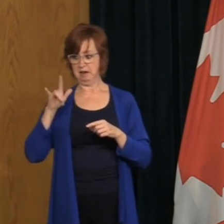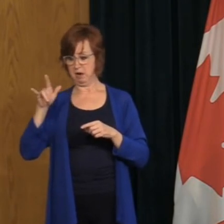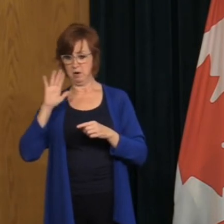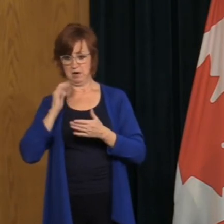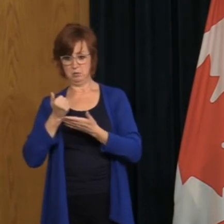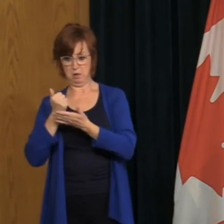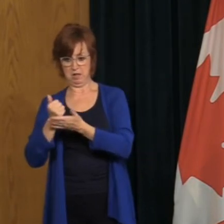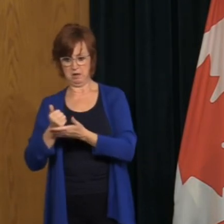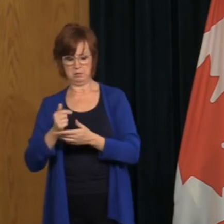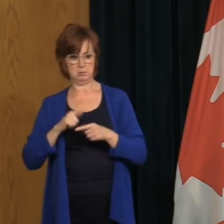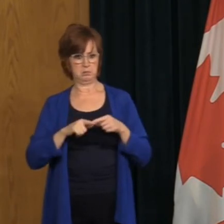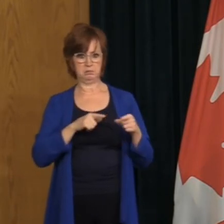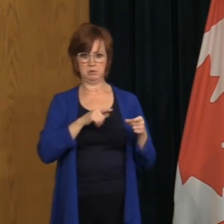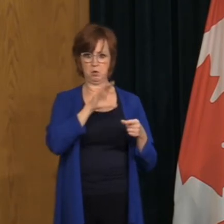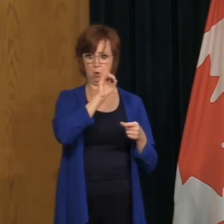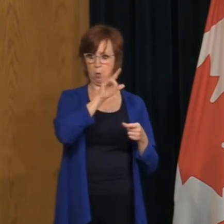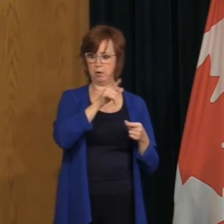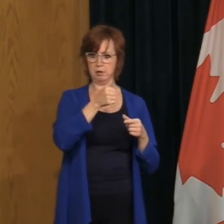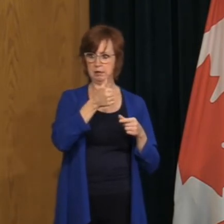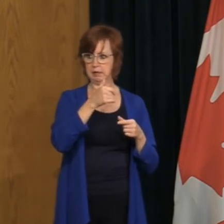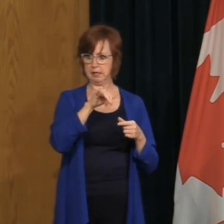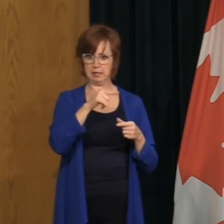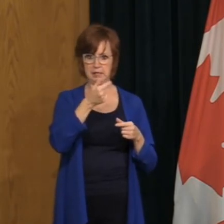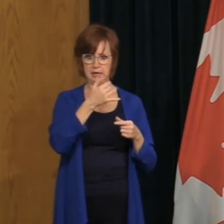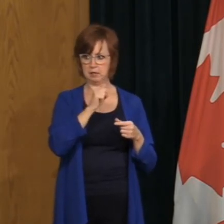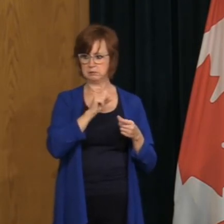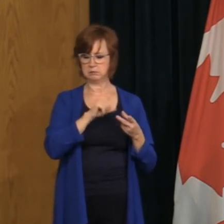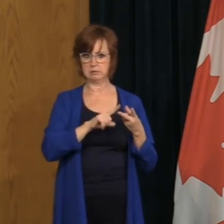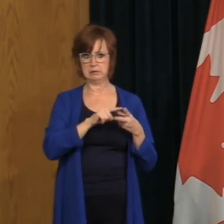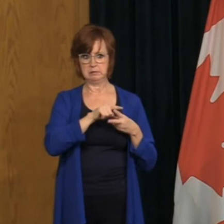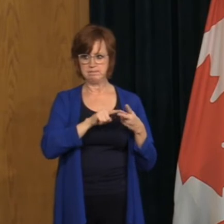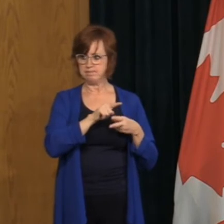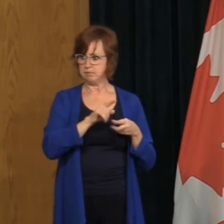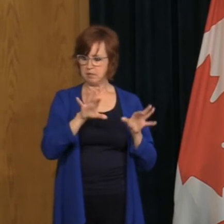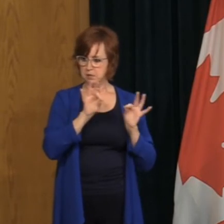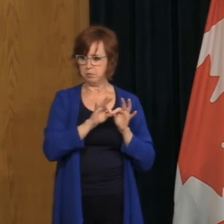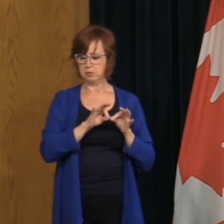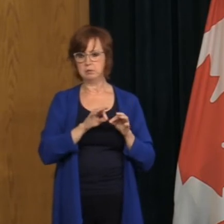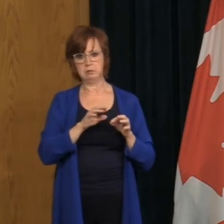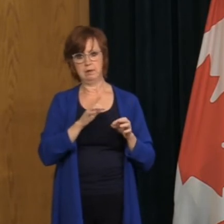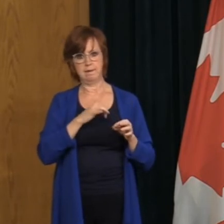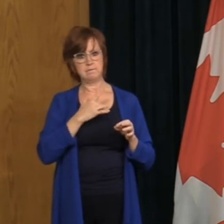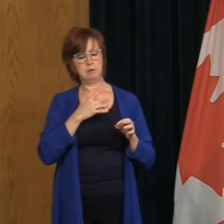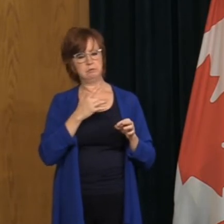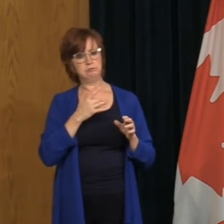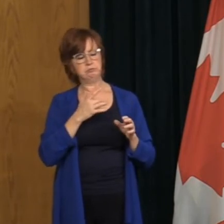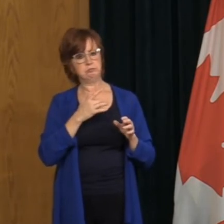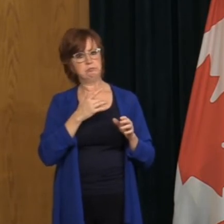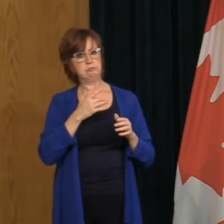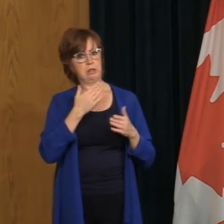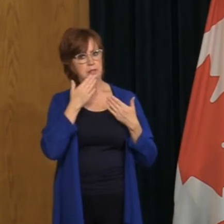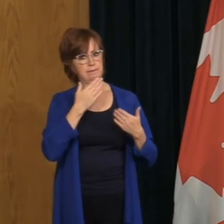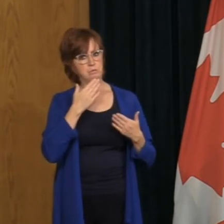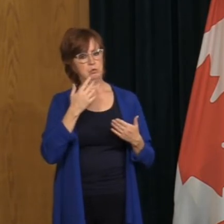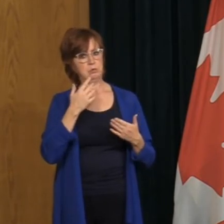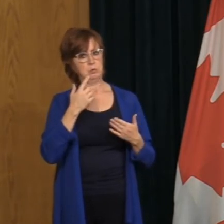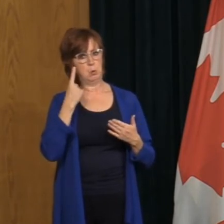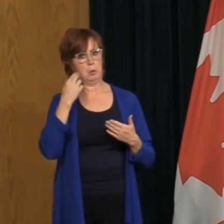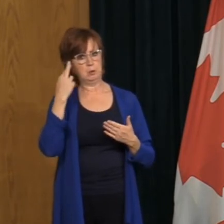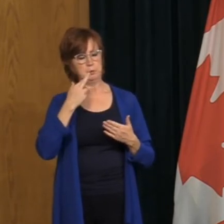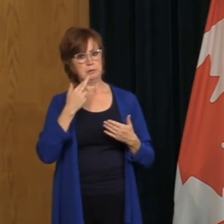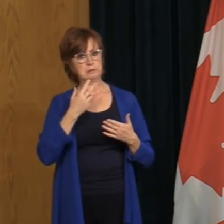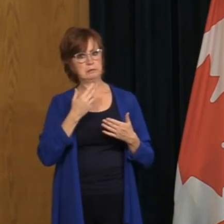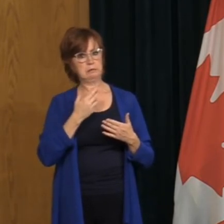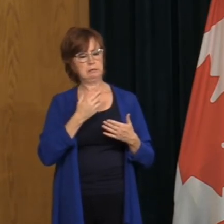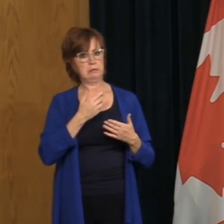industry. Thankfully, prices have rebounded a bit. They're in nowhere near profitable territory. But they have